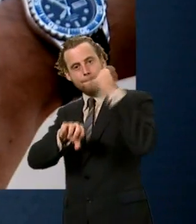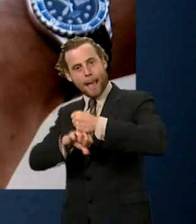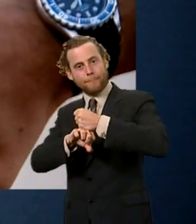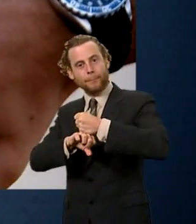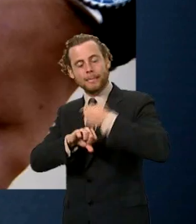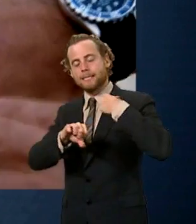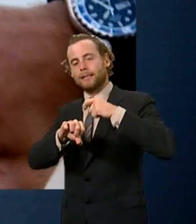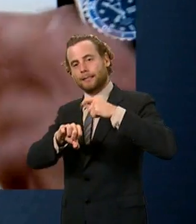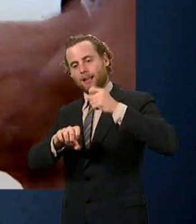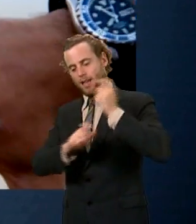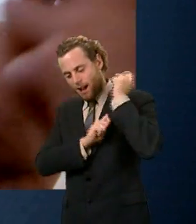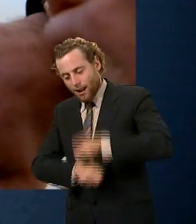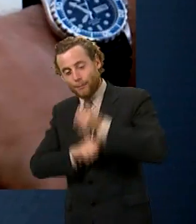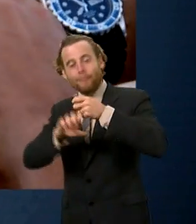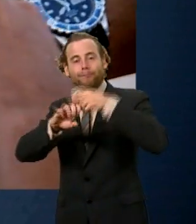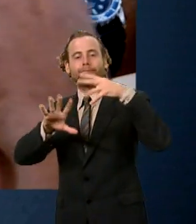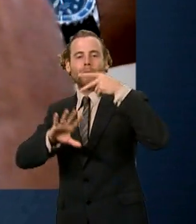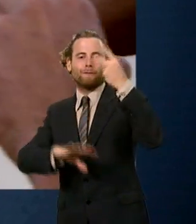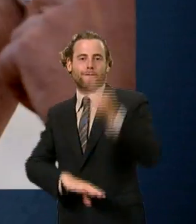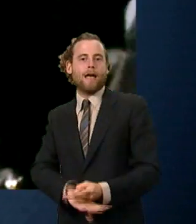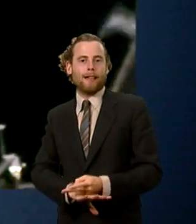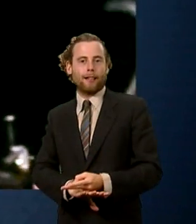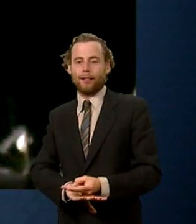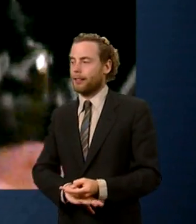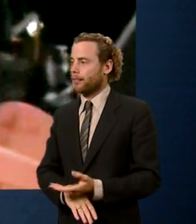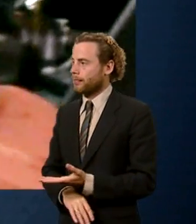my hands with clubs and I fell.